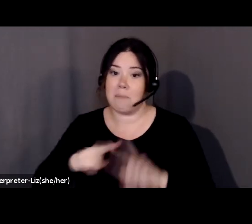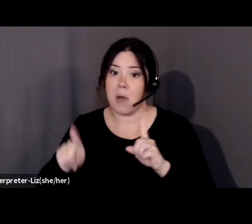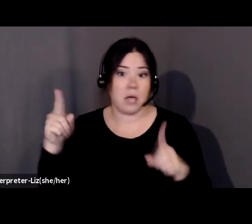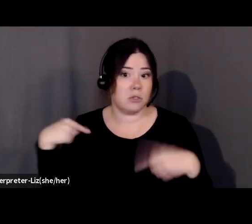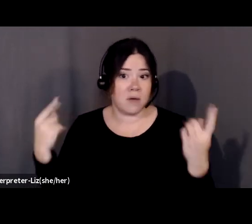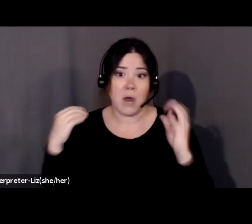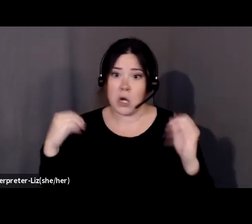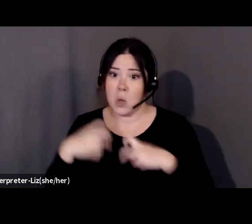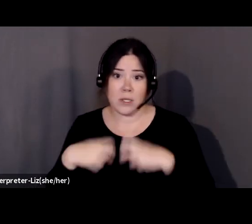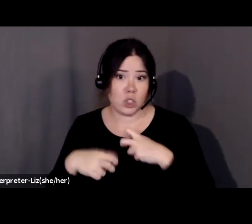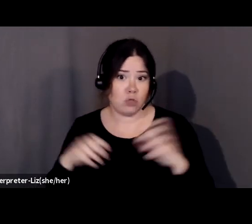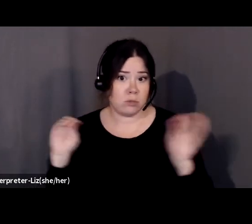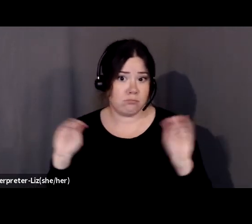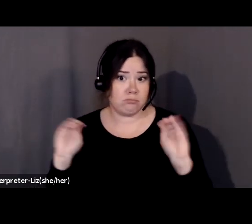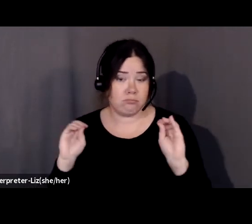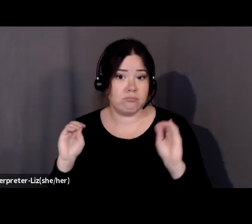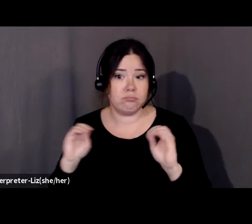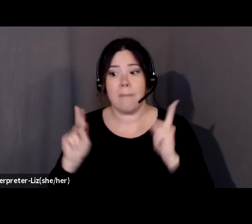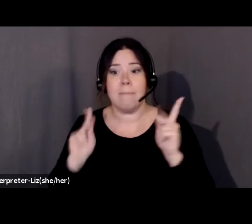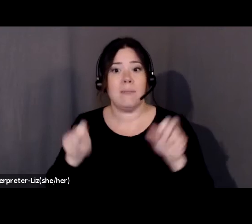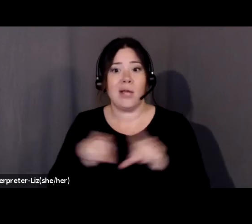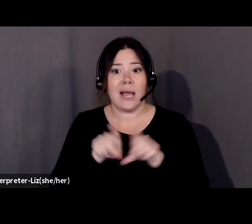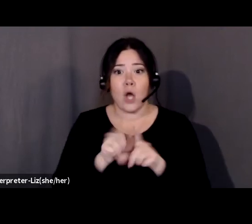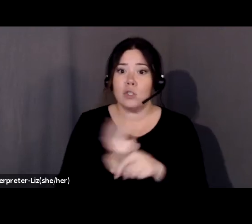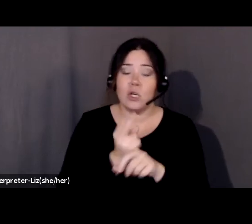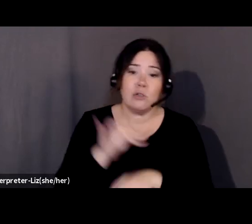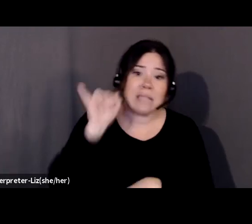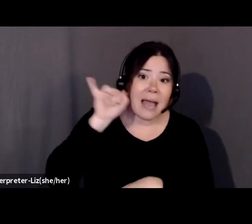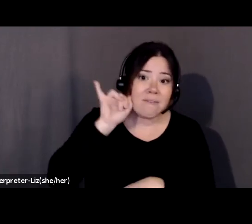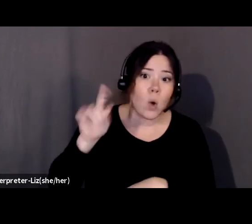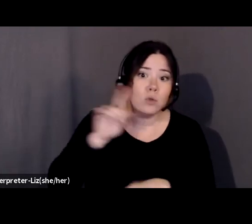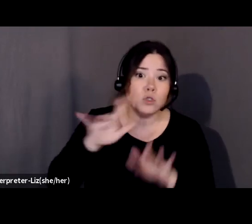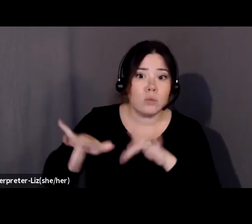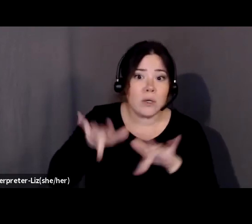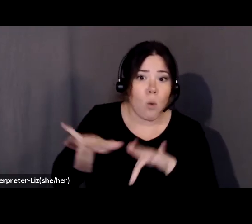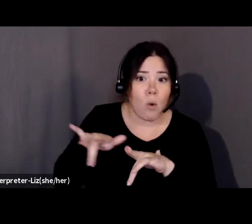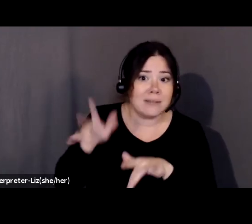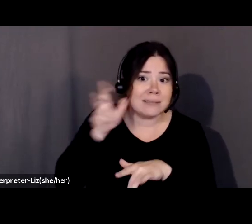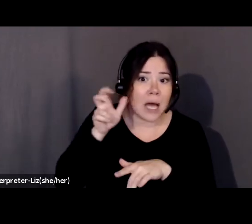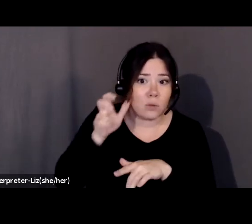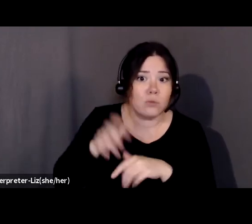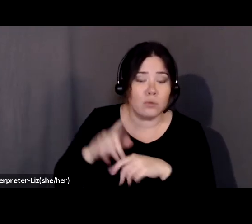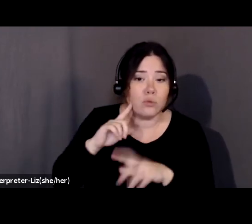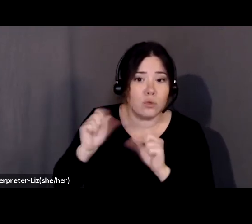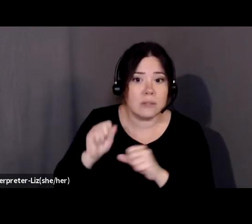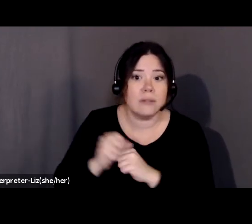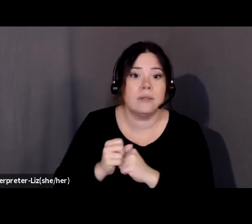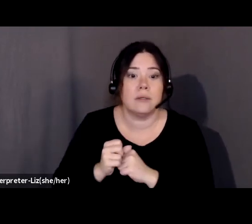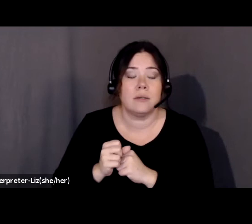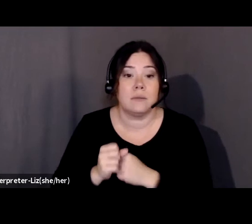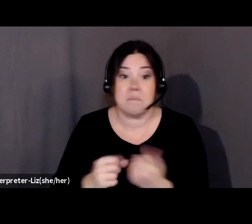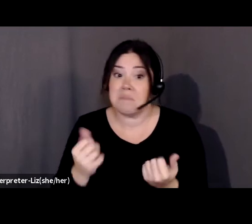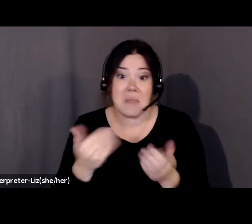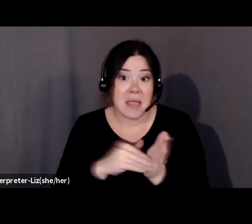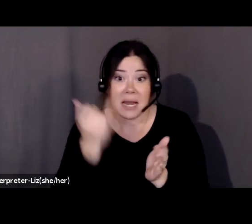using what I have so far. People can also use their iPhones to record sound. Again, if you want to come reach out to me